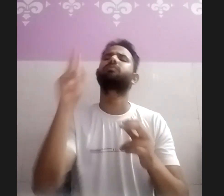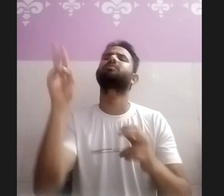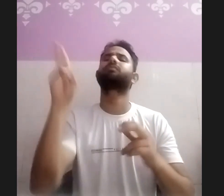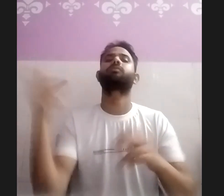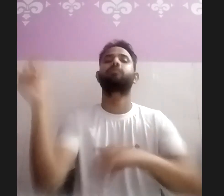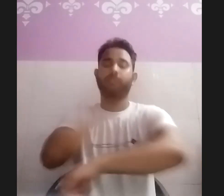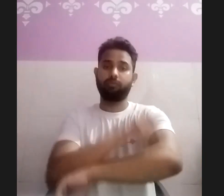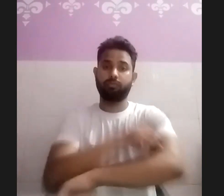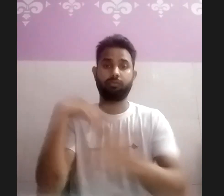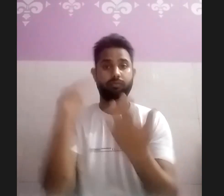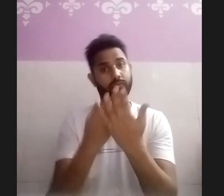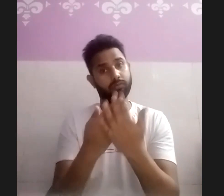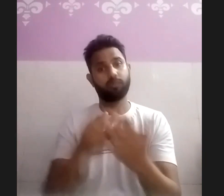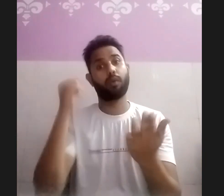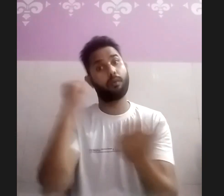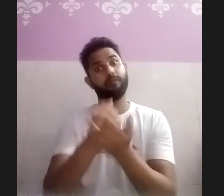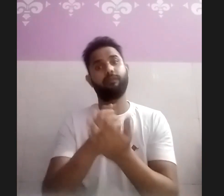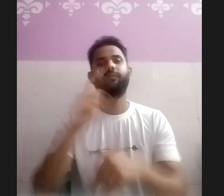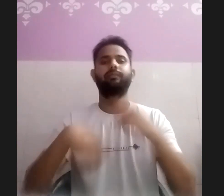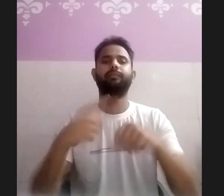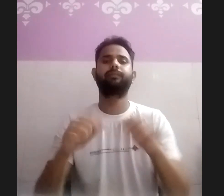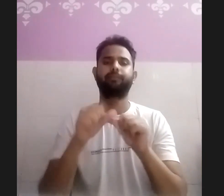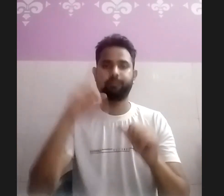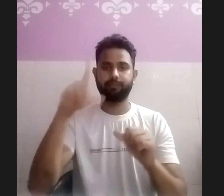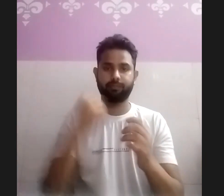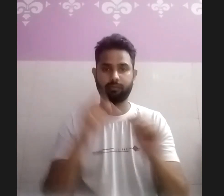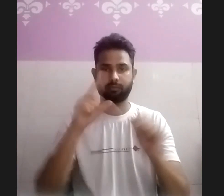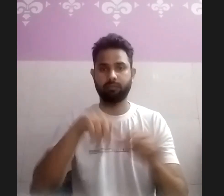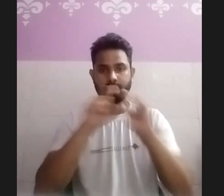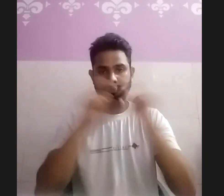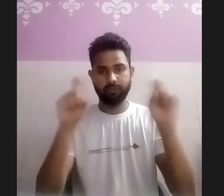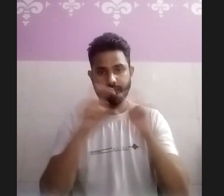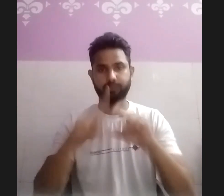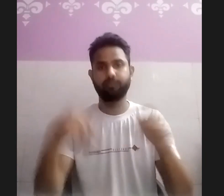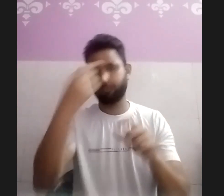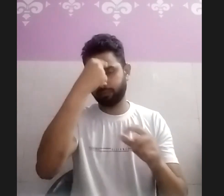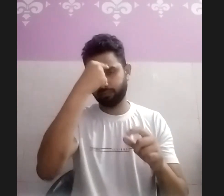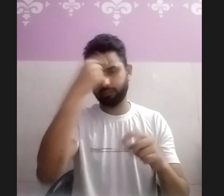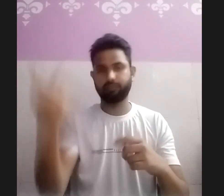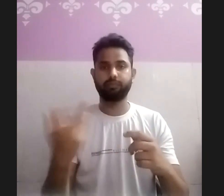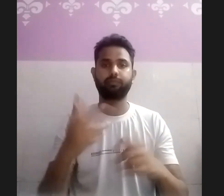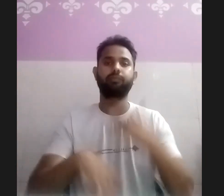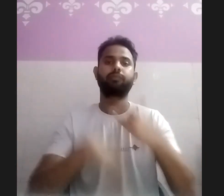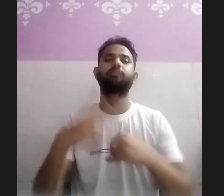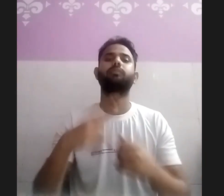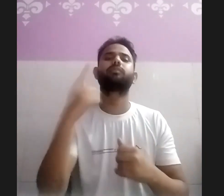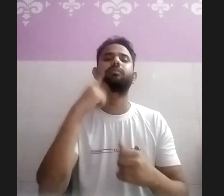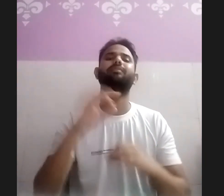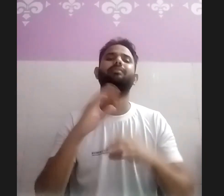call from the district authority to specify the issue like in more